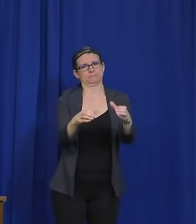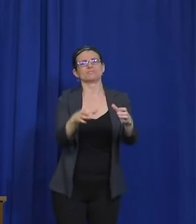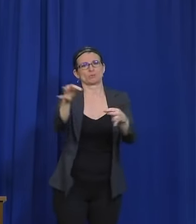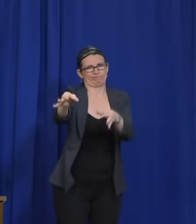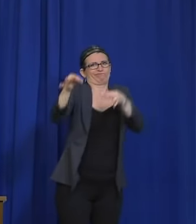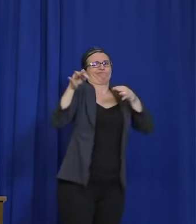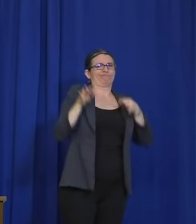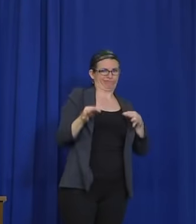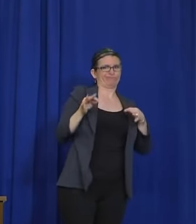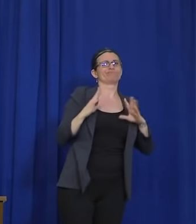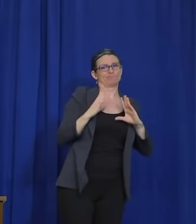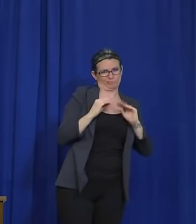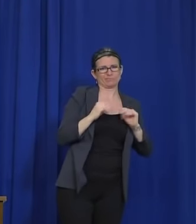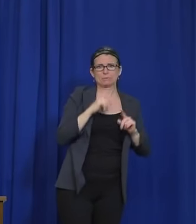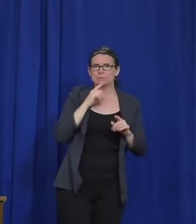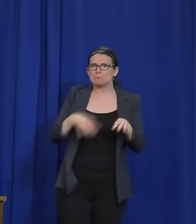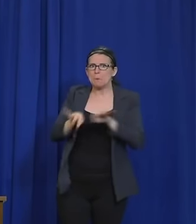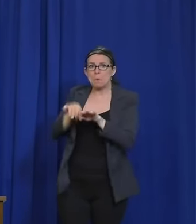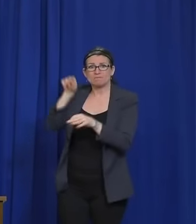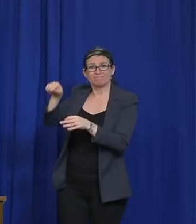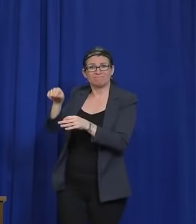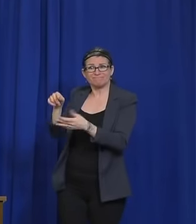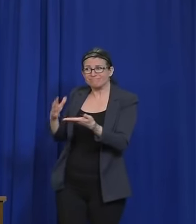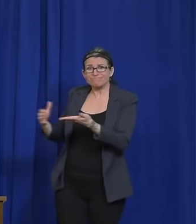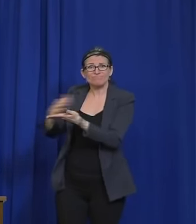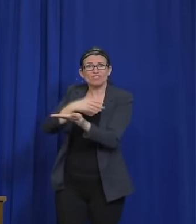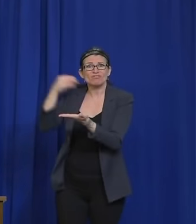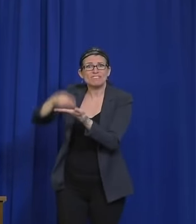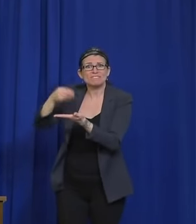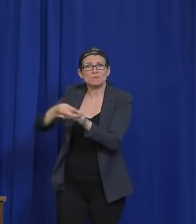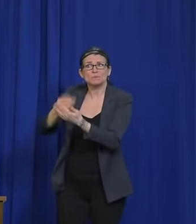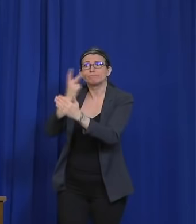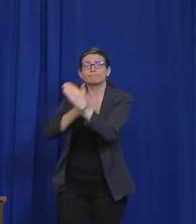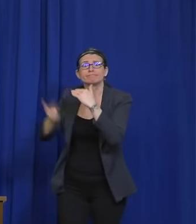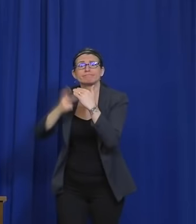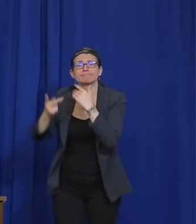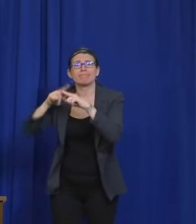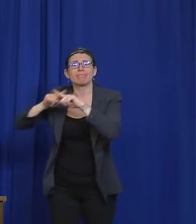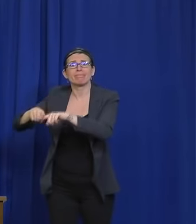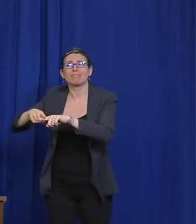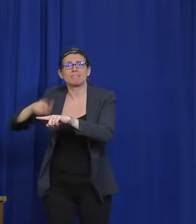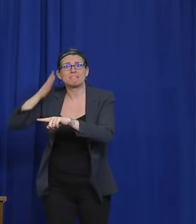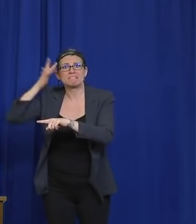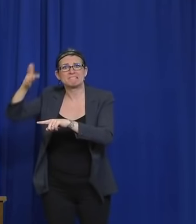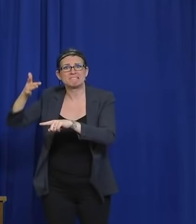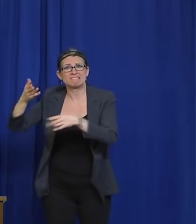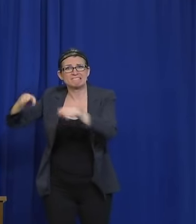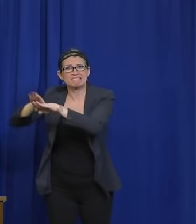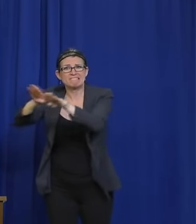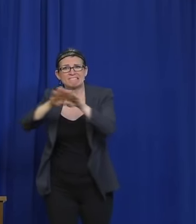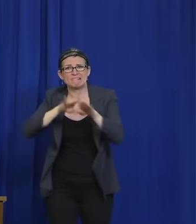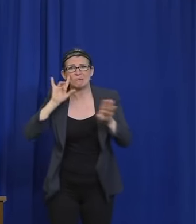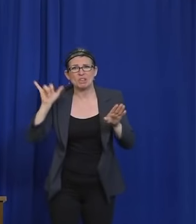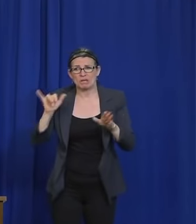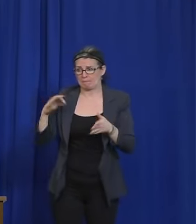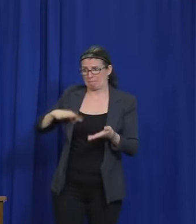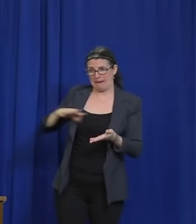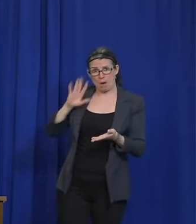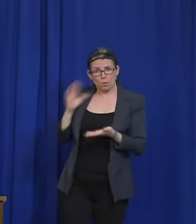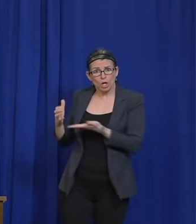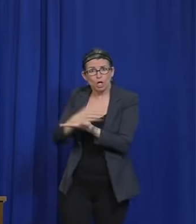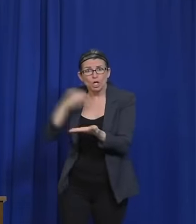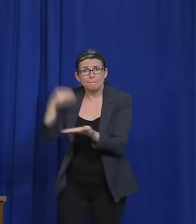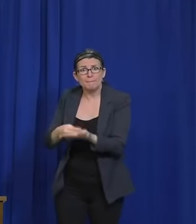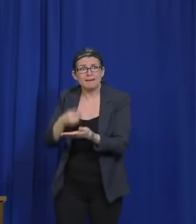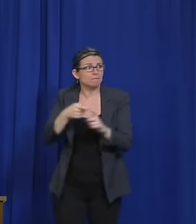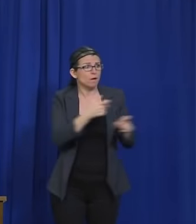then makes assessments of revenue. For instance, the courthouses have been closed for a lot of business for now a month,